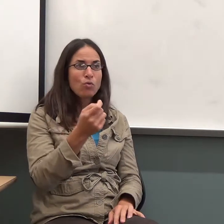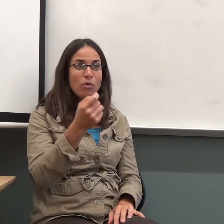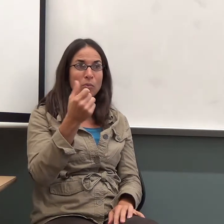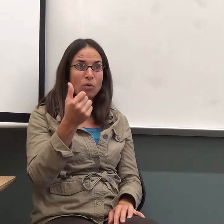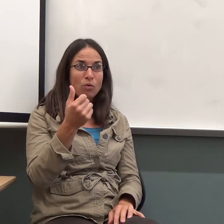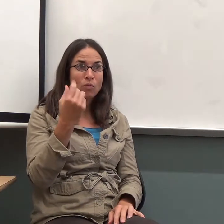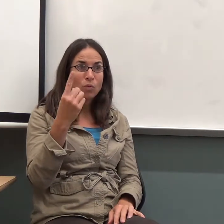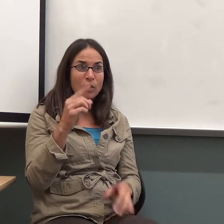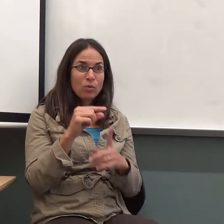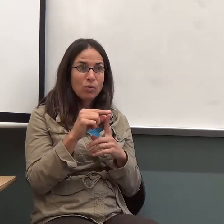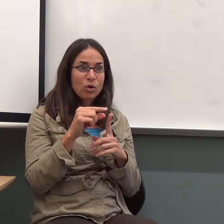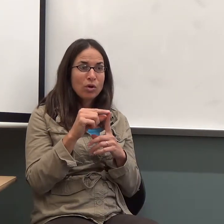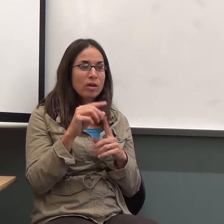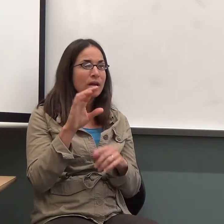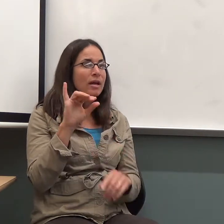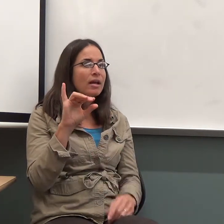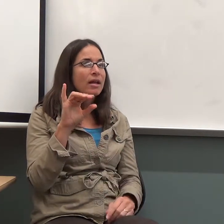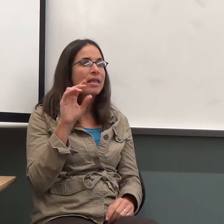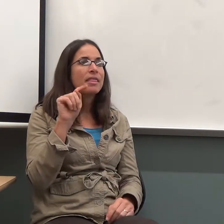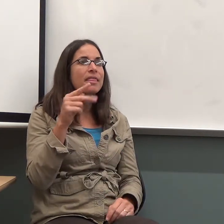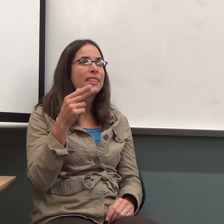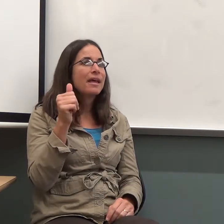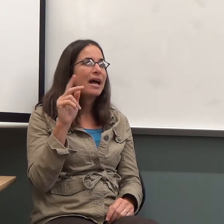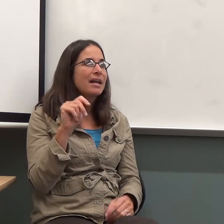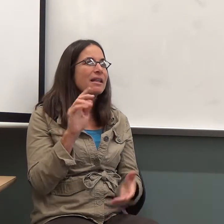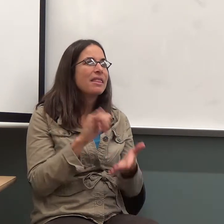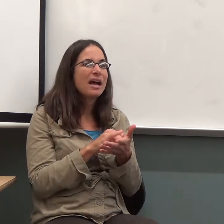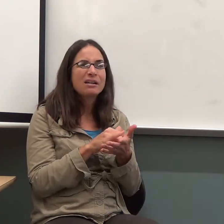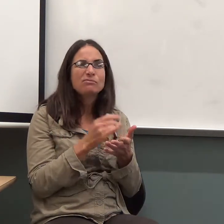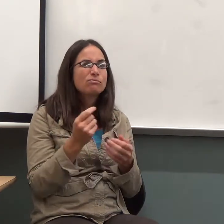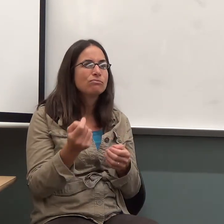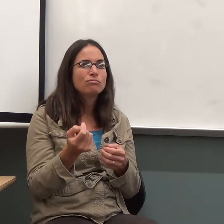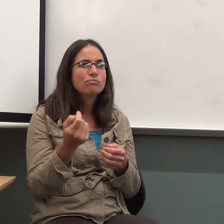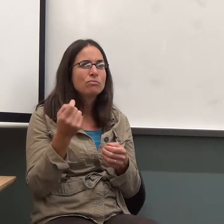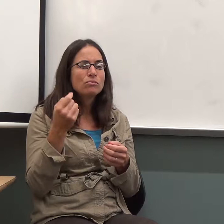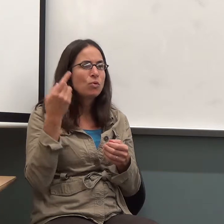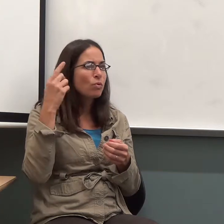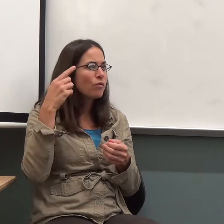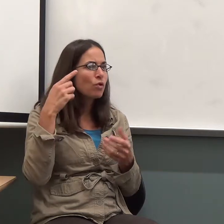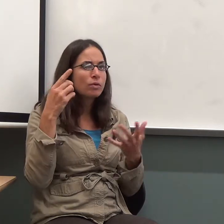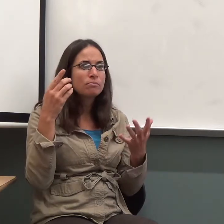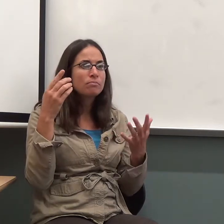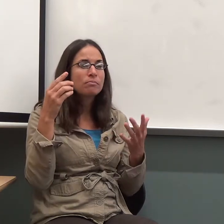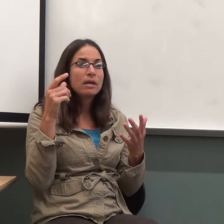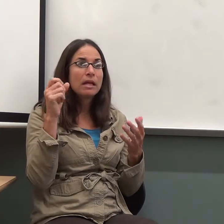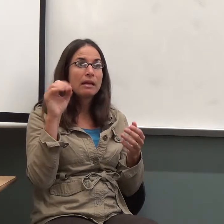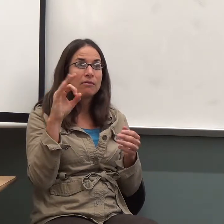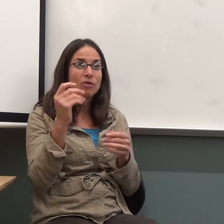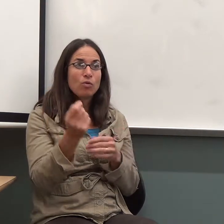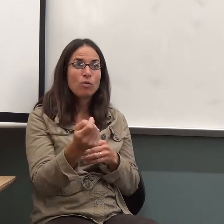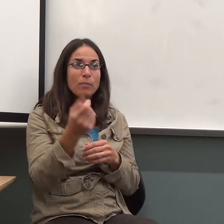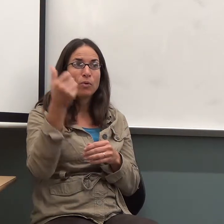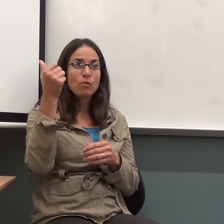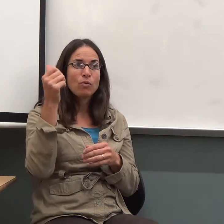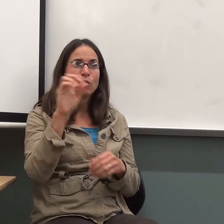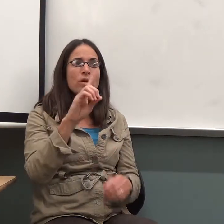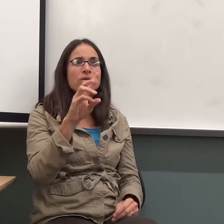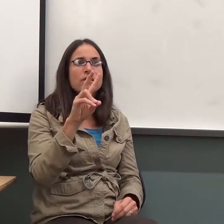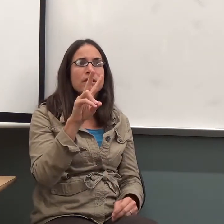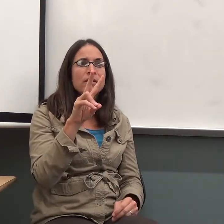you. Yeah, So take That. Do we include that word? If I were to get rid of that word, what's my verb? If I